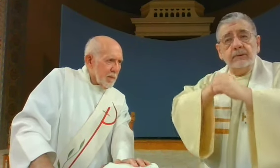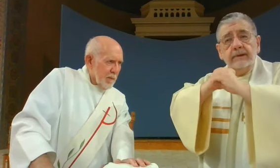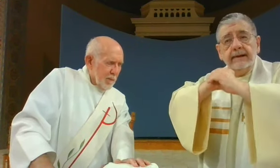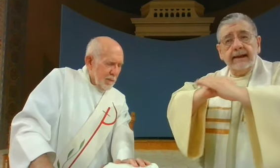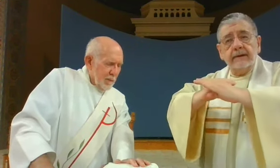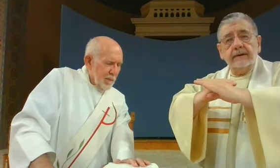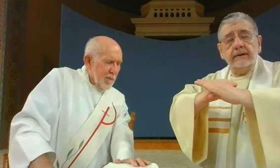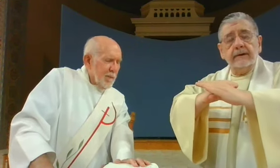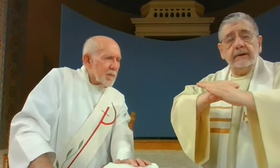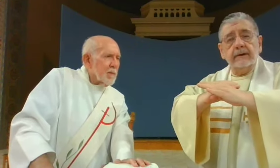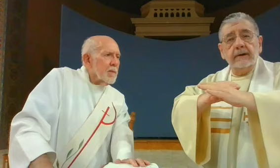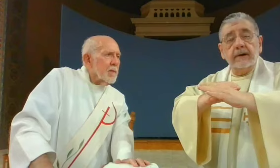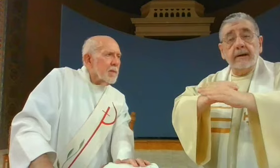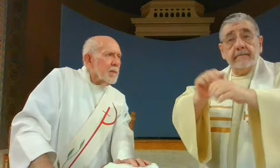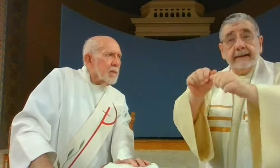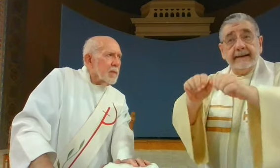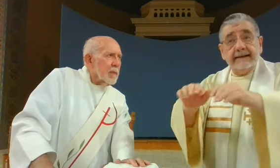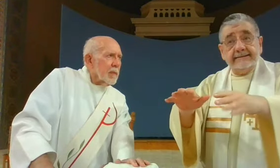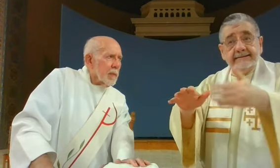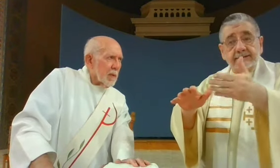May God help, support, and protect her.